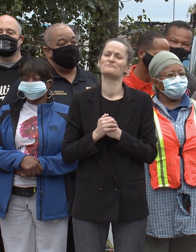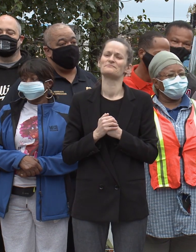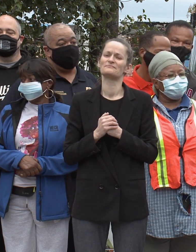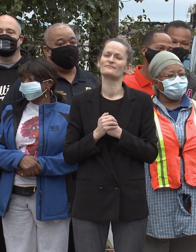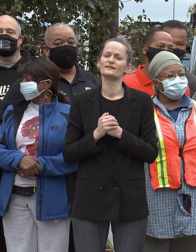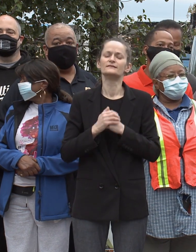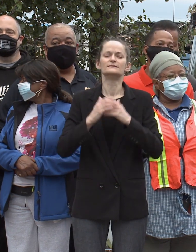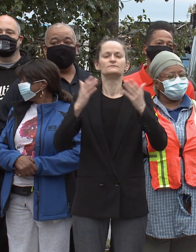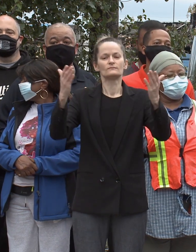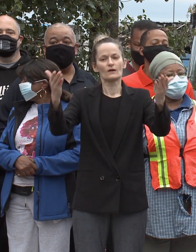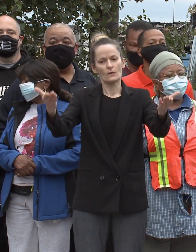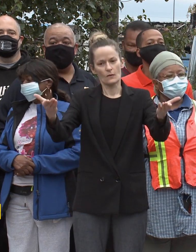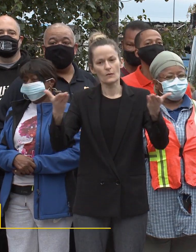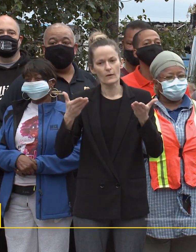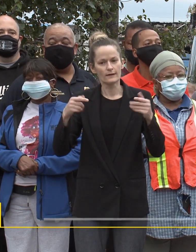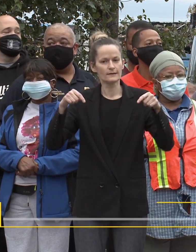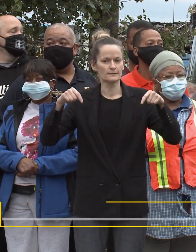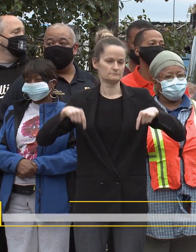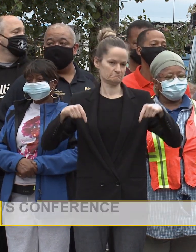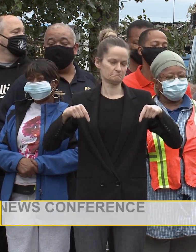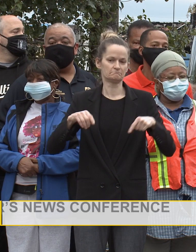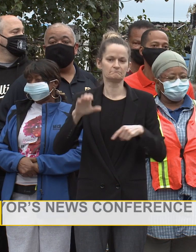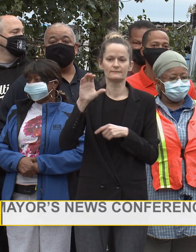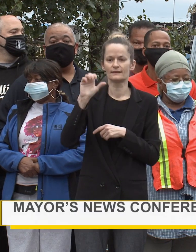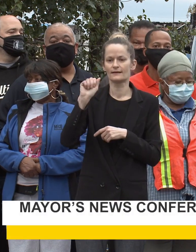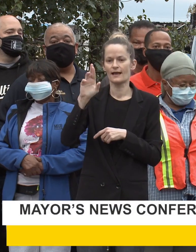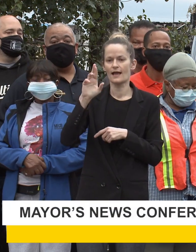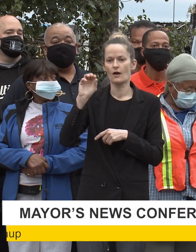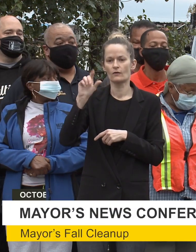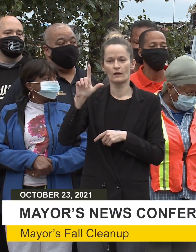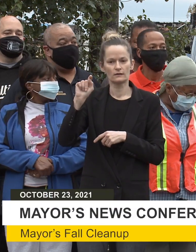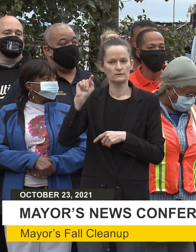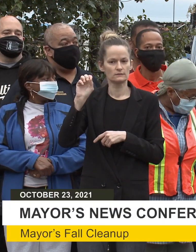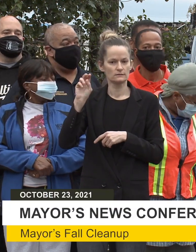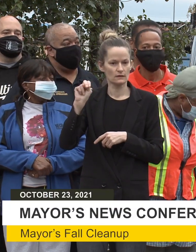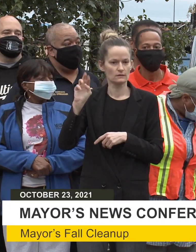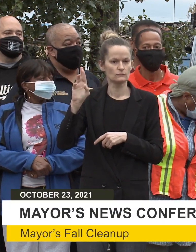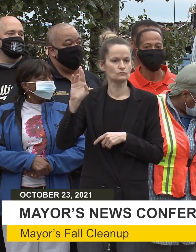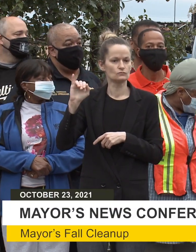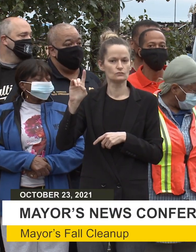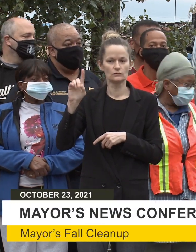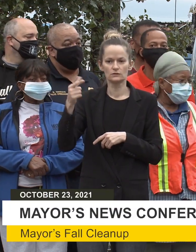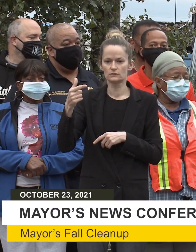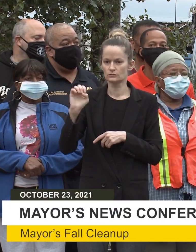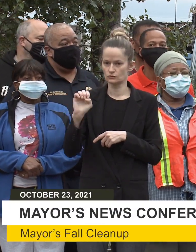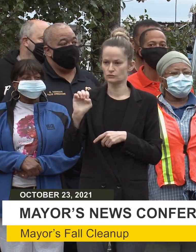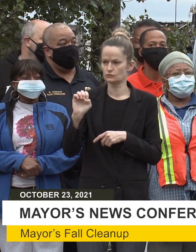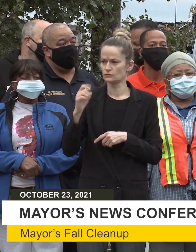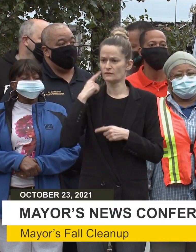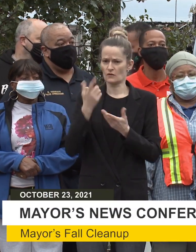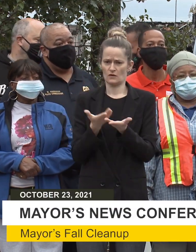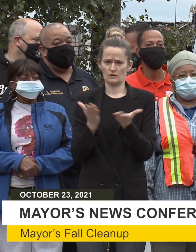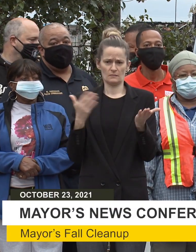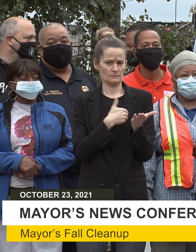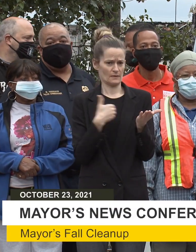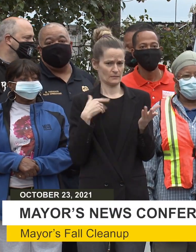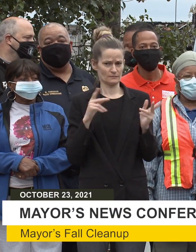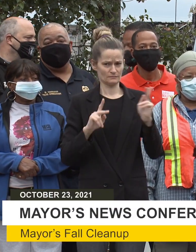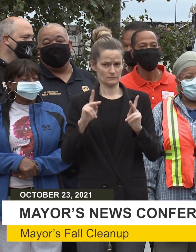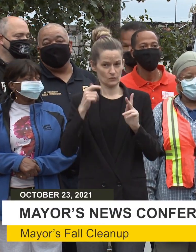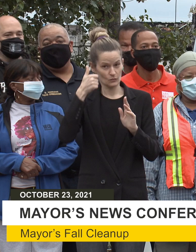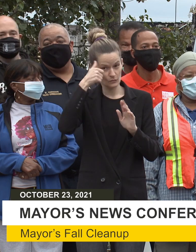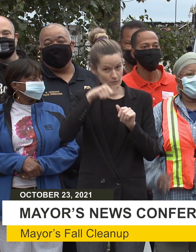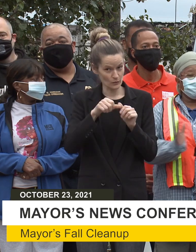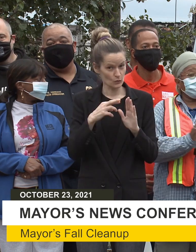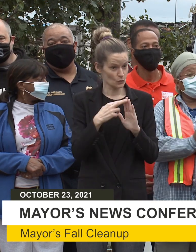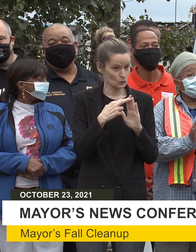welcome to Carrollton Ridge. For the members of the media, remember that if you guys came today, the rule was that you had to clean up. So thank y'all for